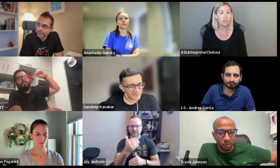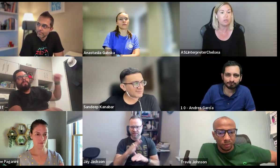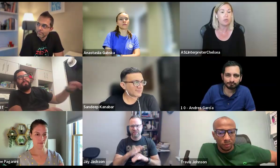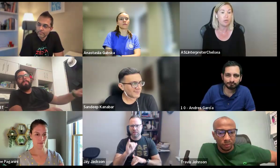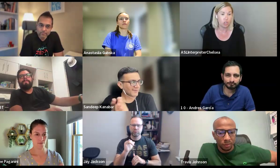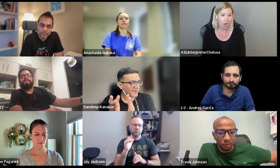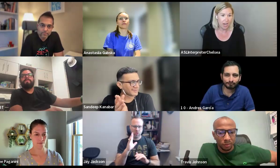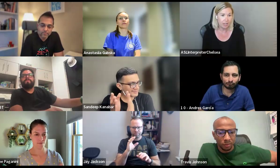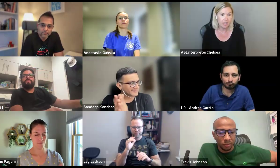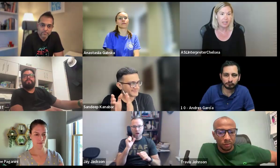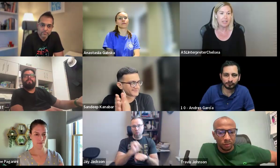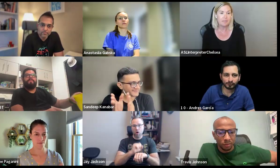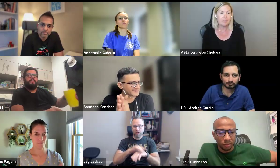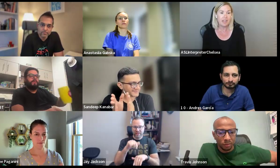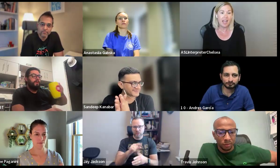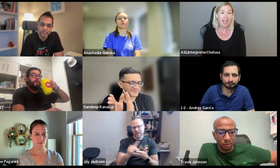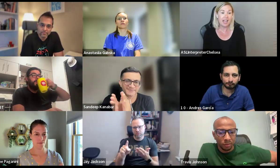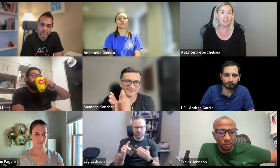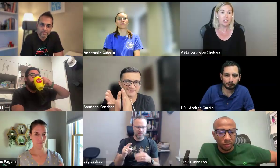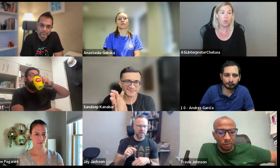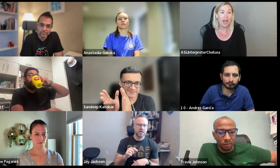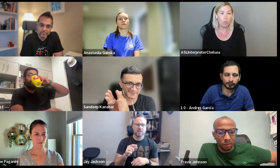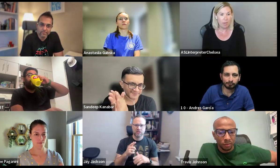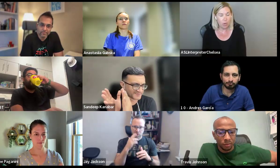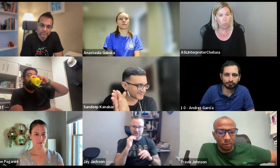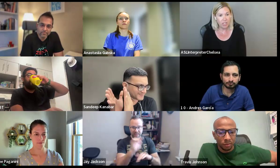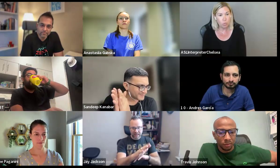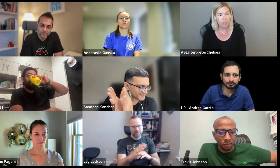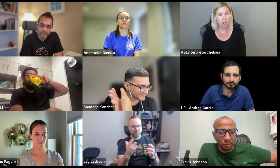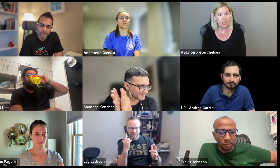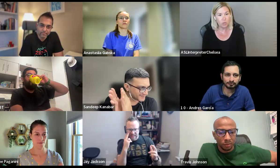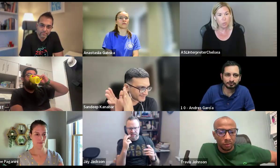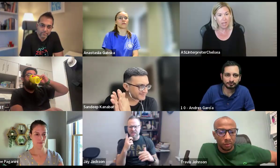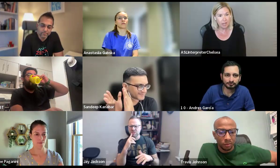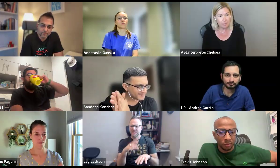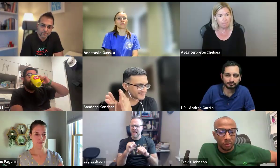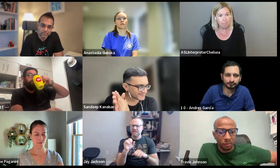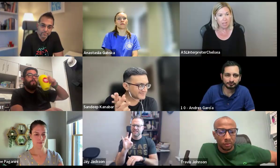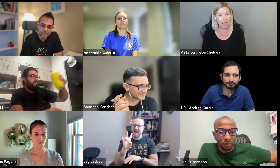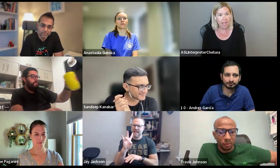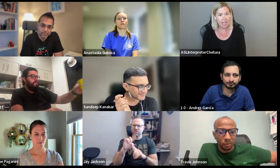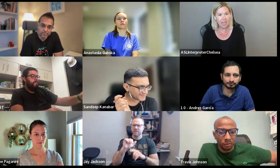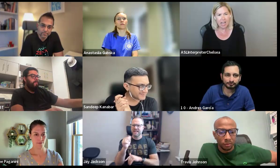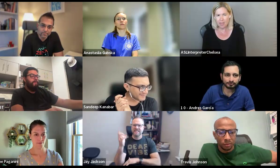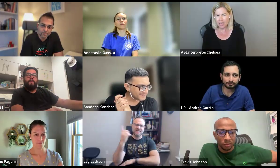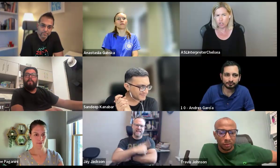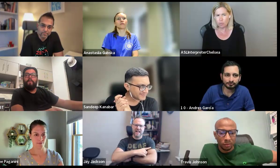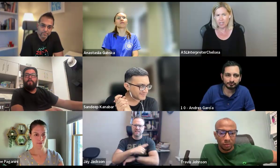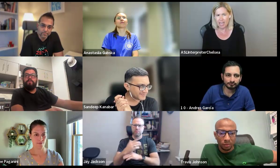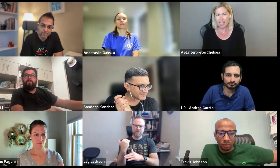be portrayed. And so that will be what's worked on this week. And I think it should be